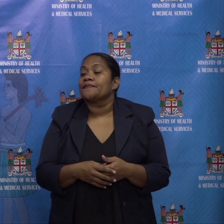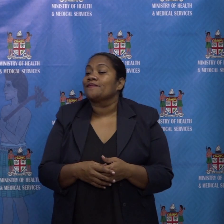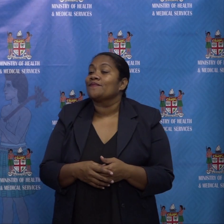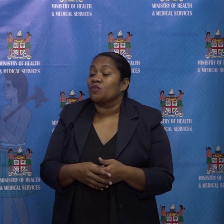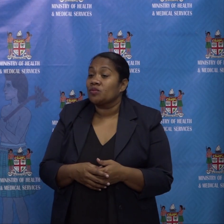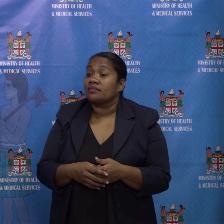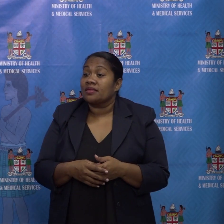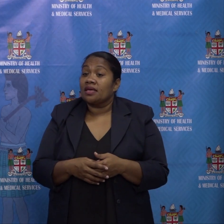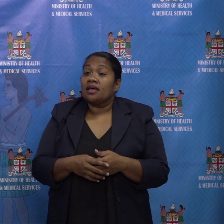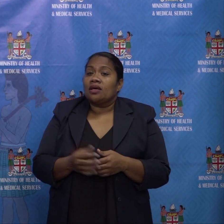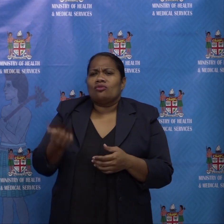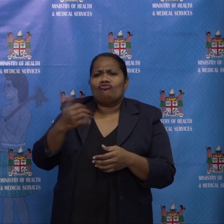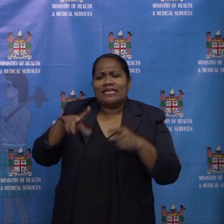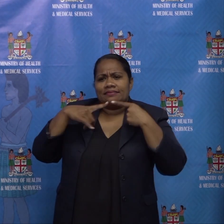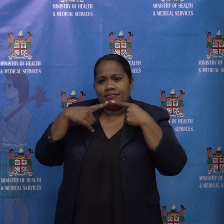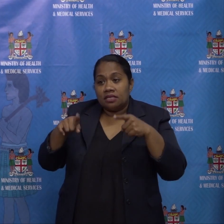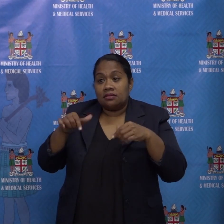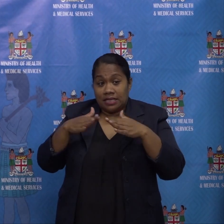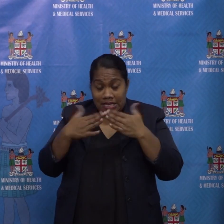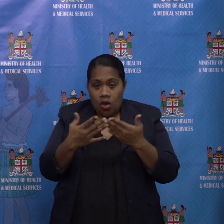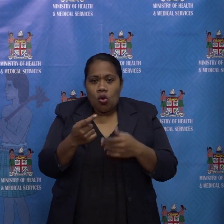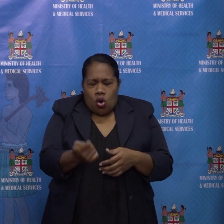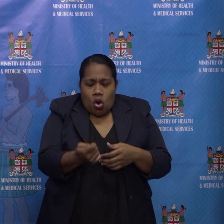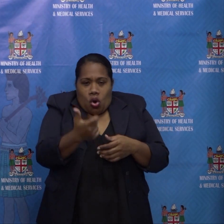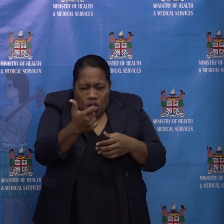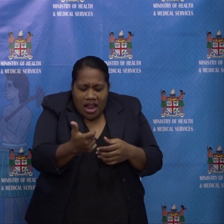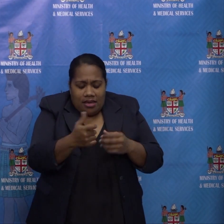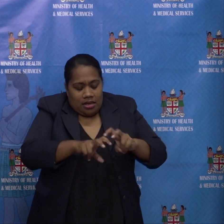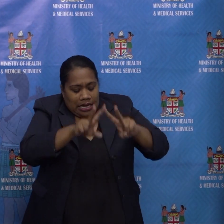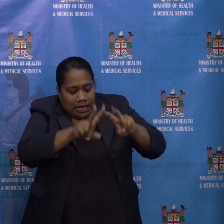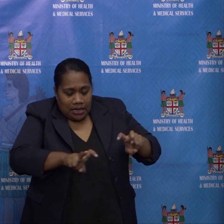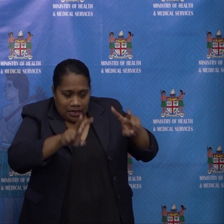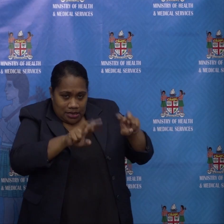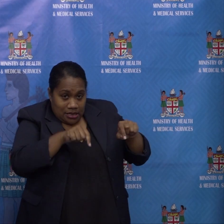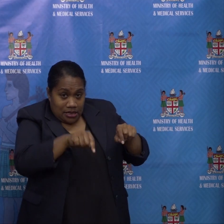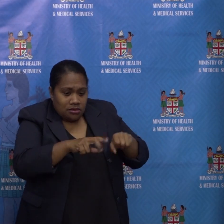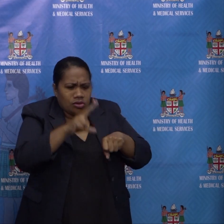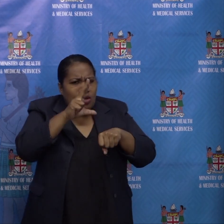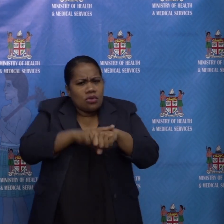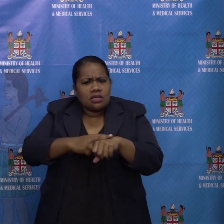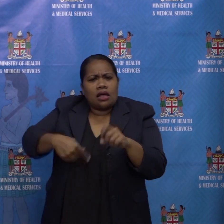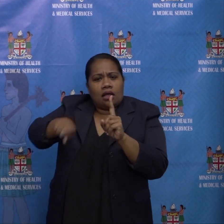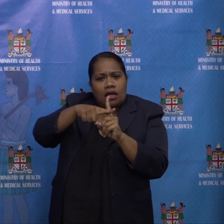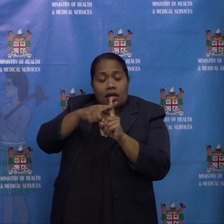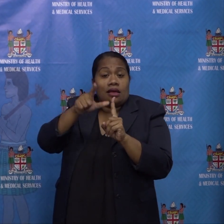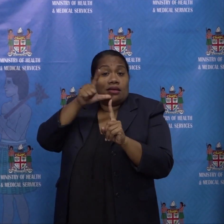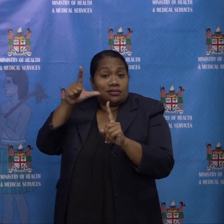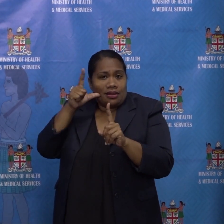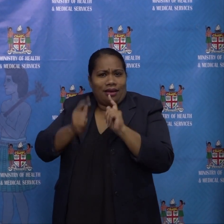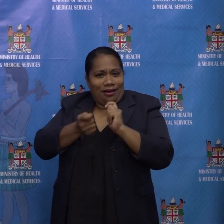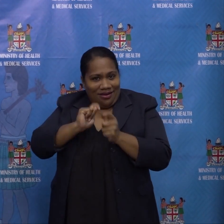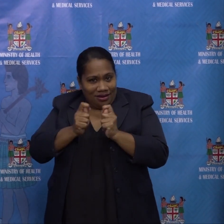So as we mentioned before, we're still quite early in the investigation. So the doctors tested positive yesterday, and then this patient